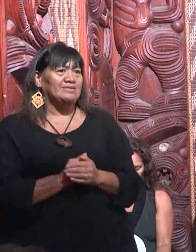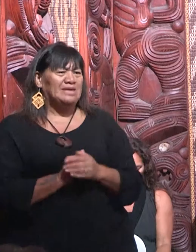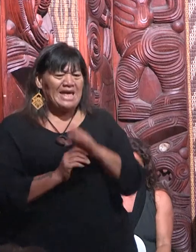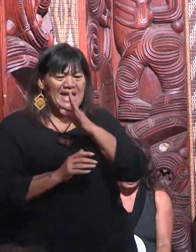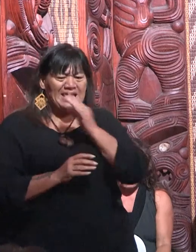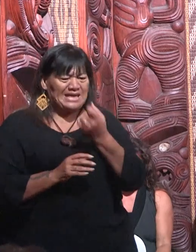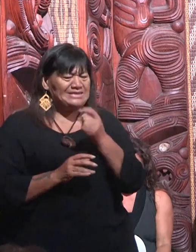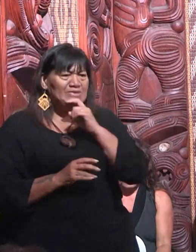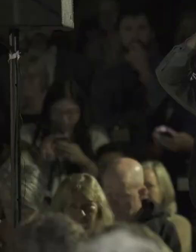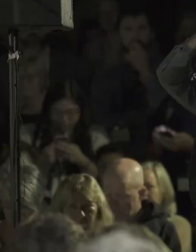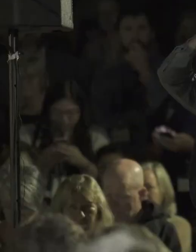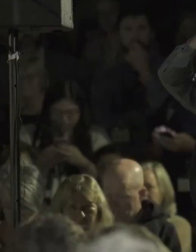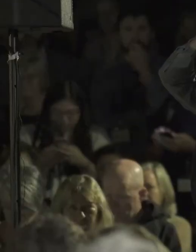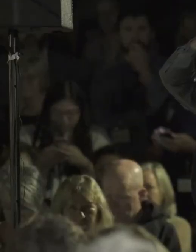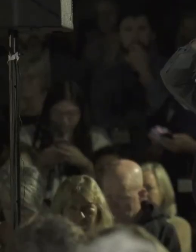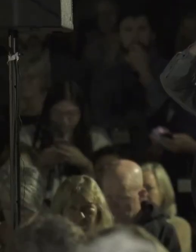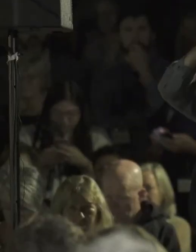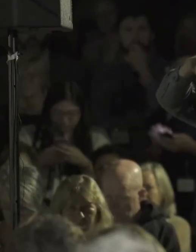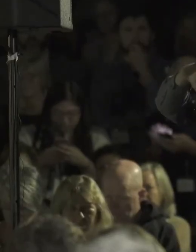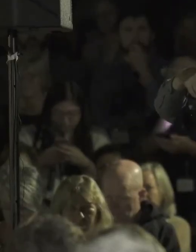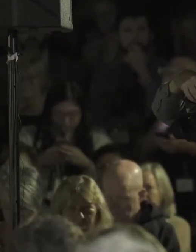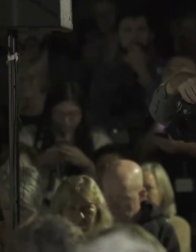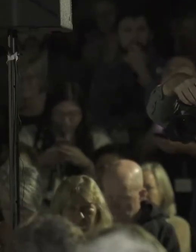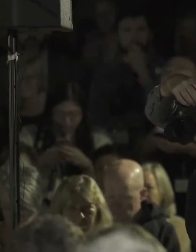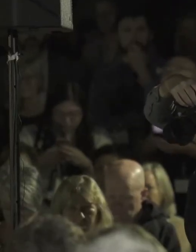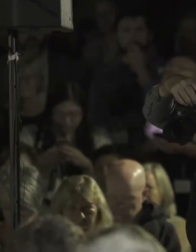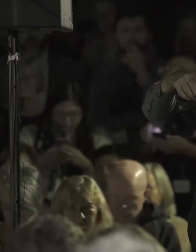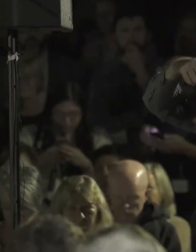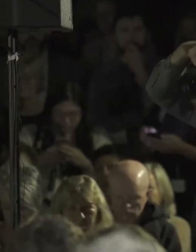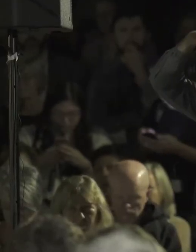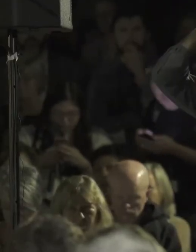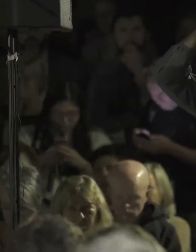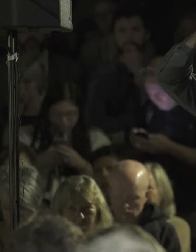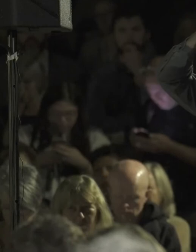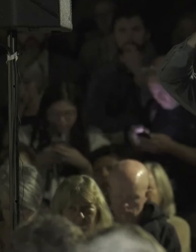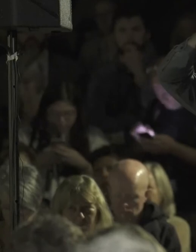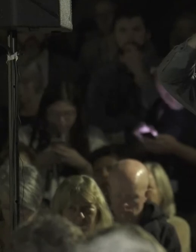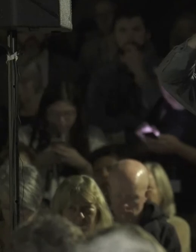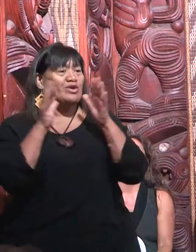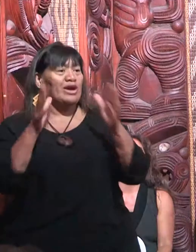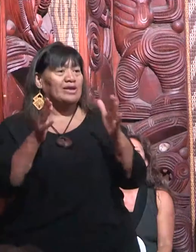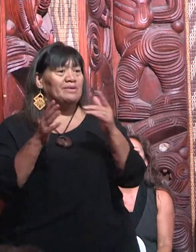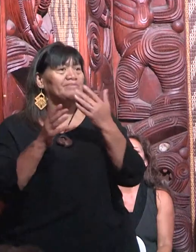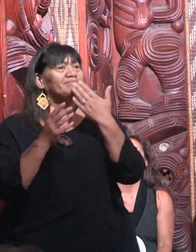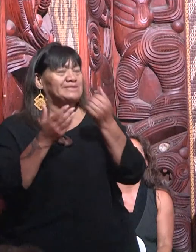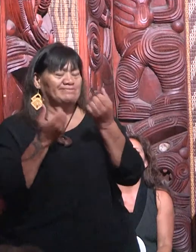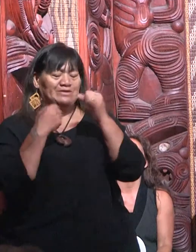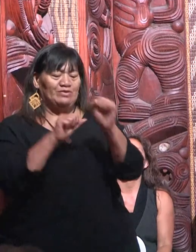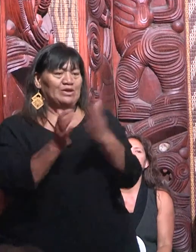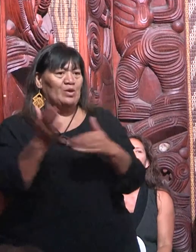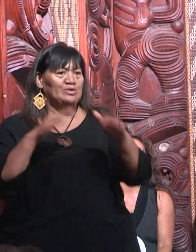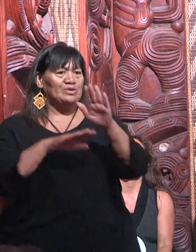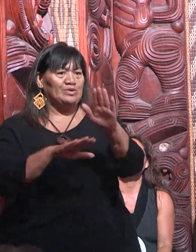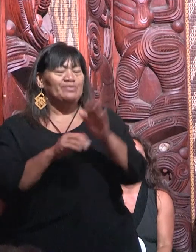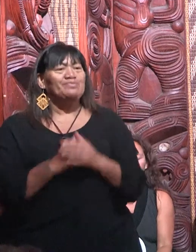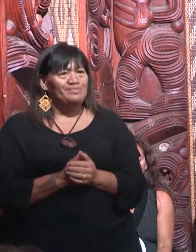hate, and corruption, guard our state. Make our country good and great. God, defend New Zealand. Ka